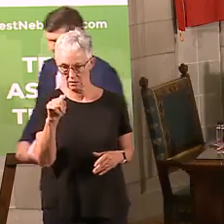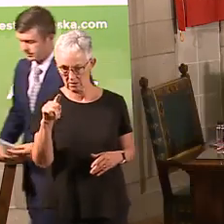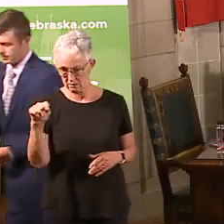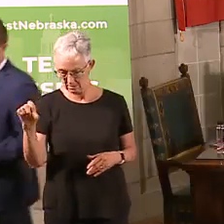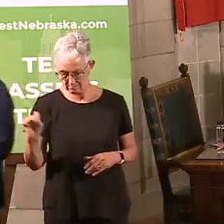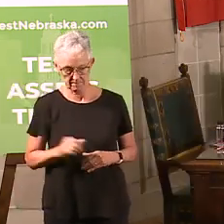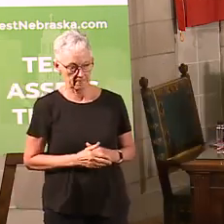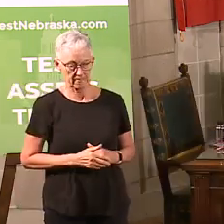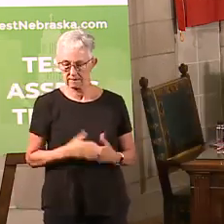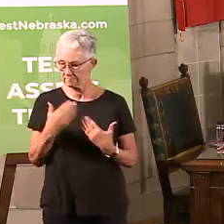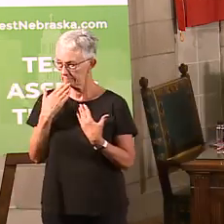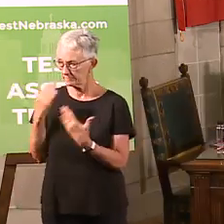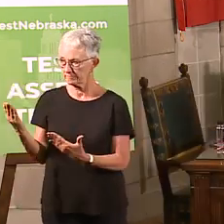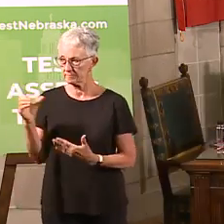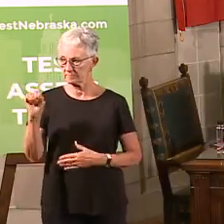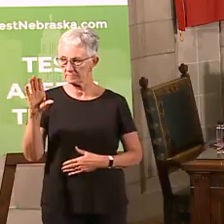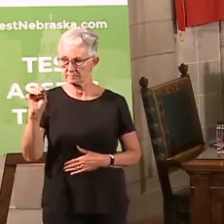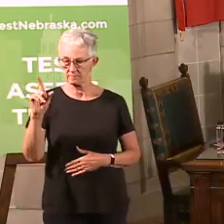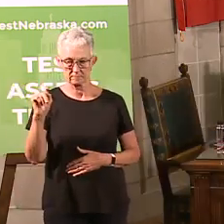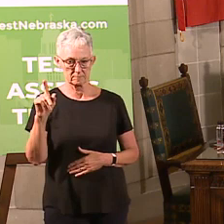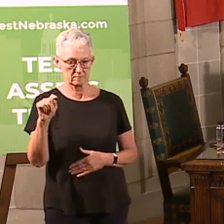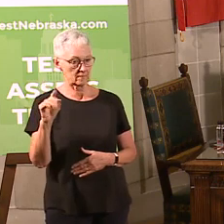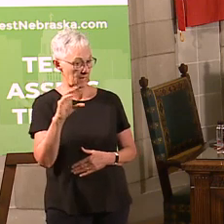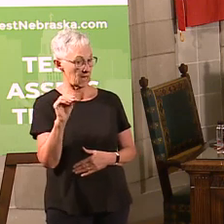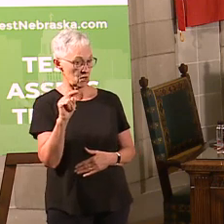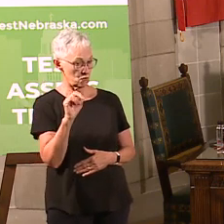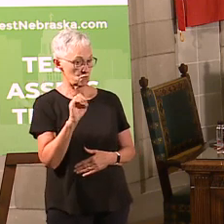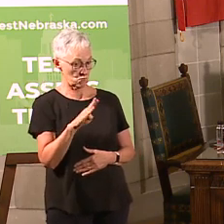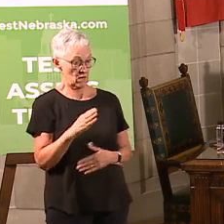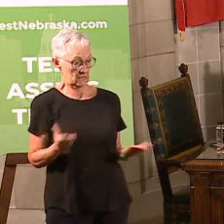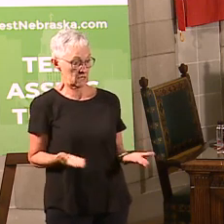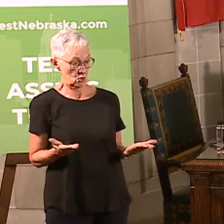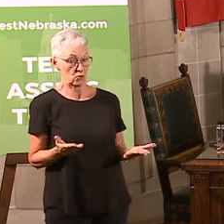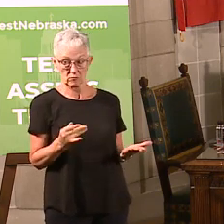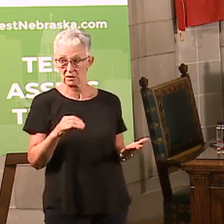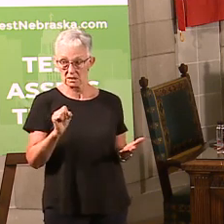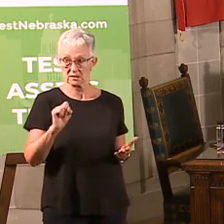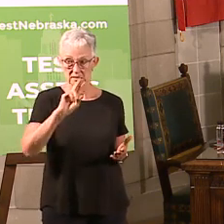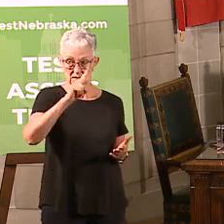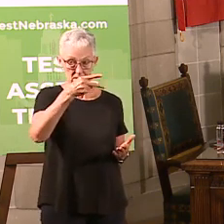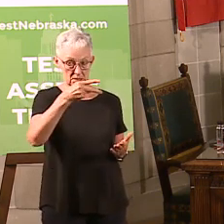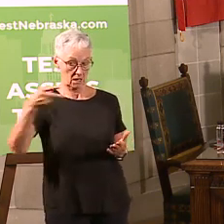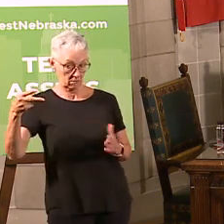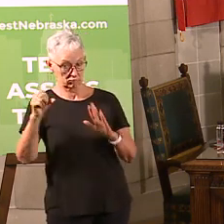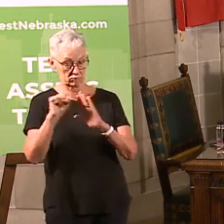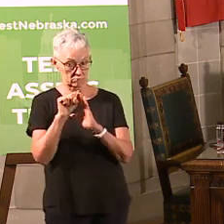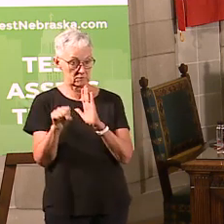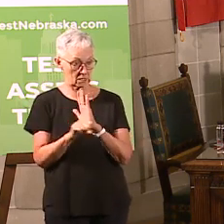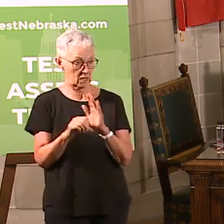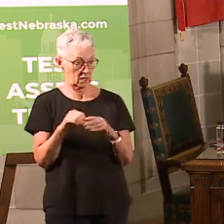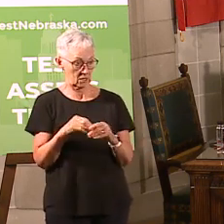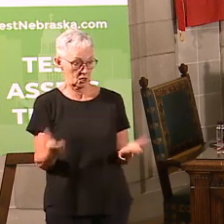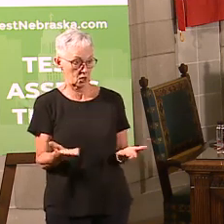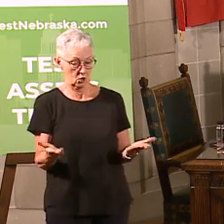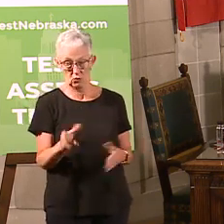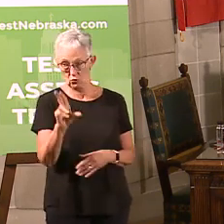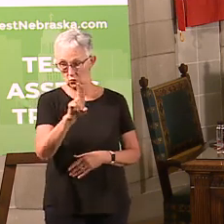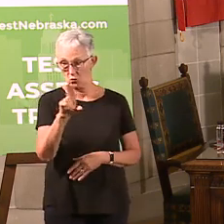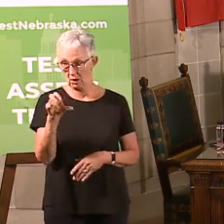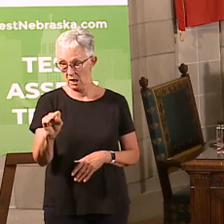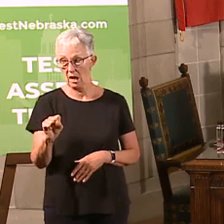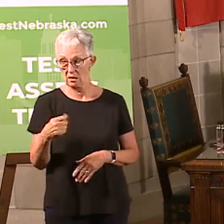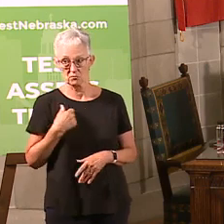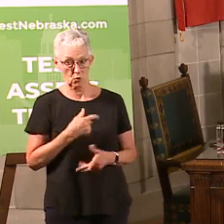Great, thank you very much, Scott. And Nebraska is the number two ethanol producing state. So great thing for us to be able to promote renewable